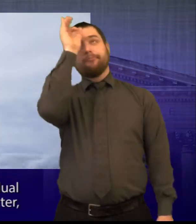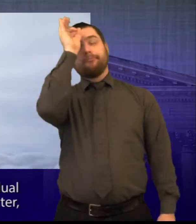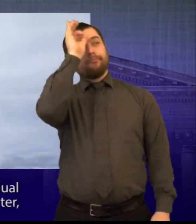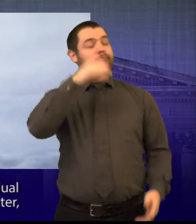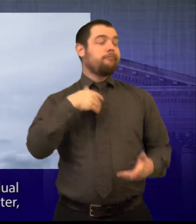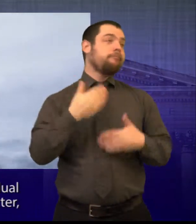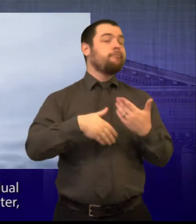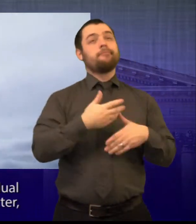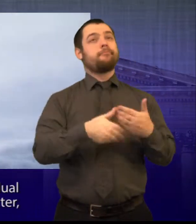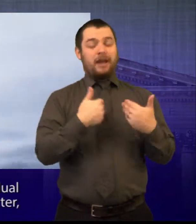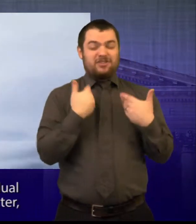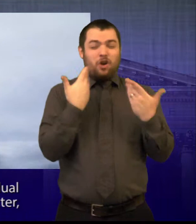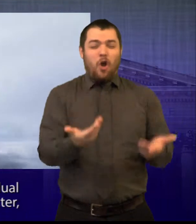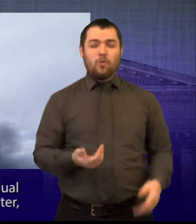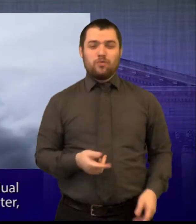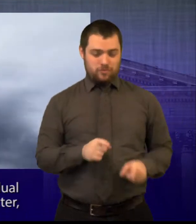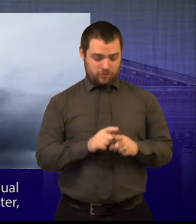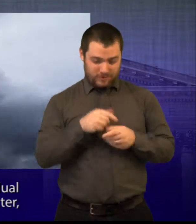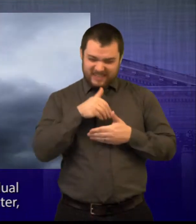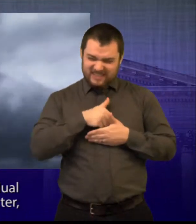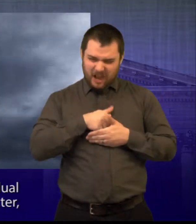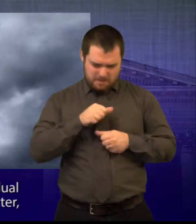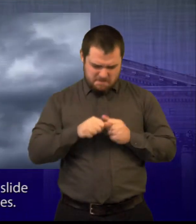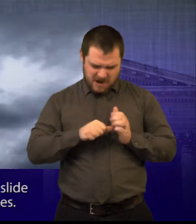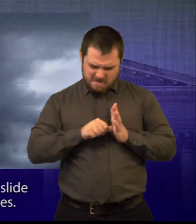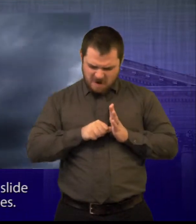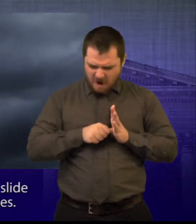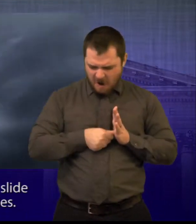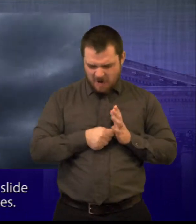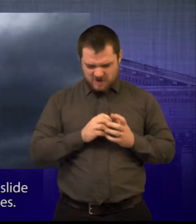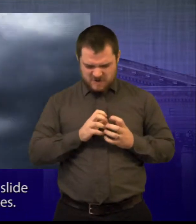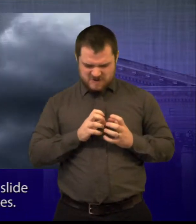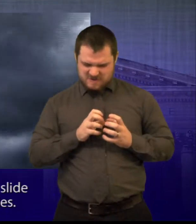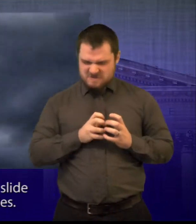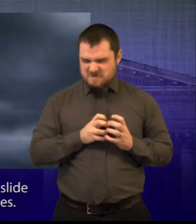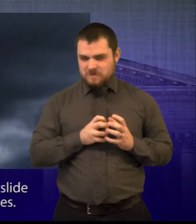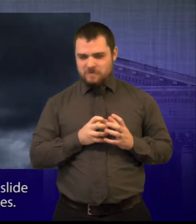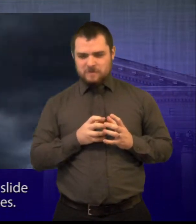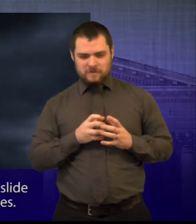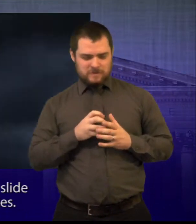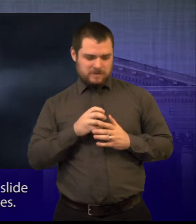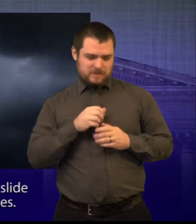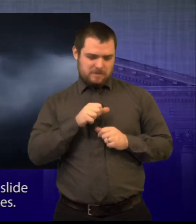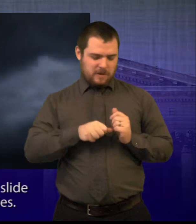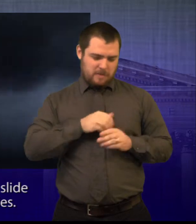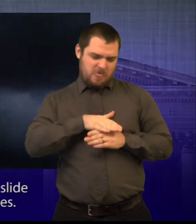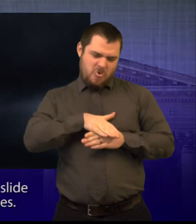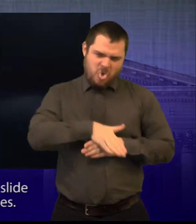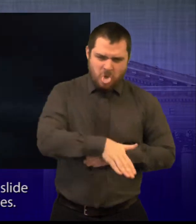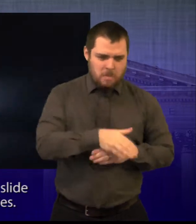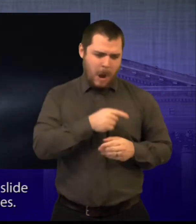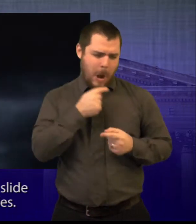I do not detect the gradual hardening of my character and the ever-quickening slide into compromise